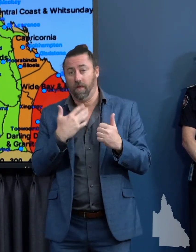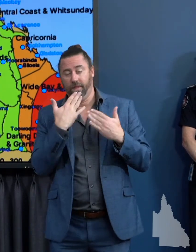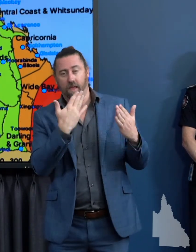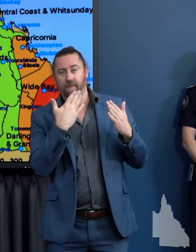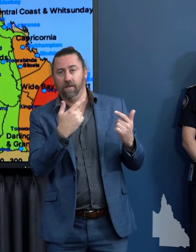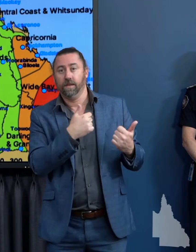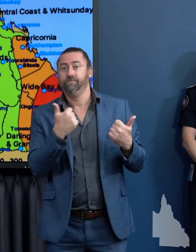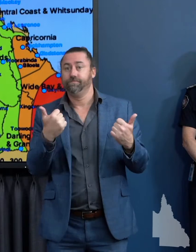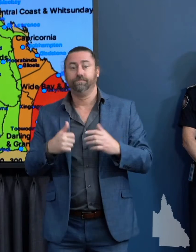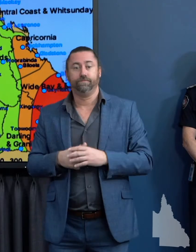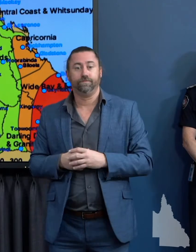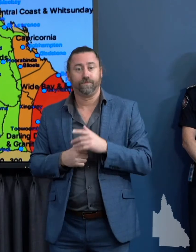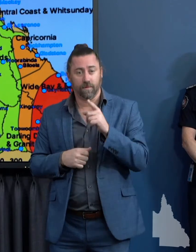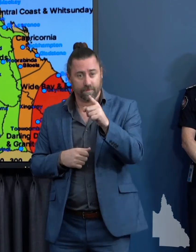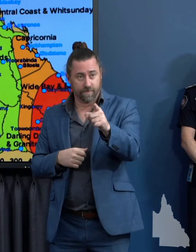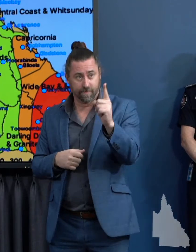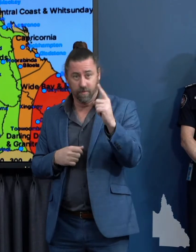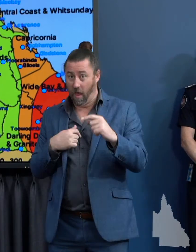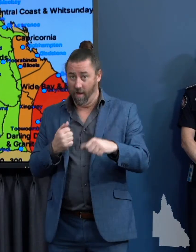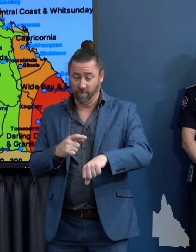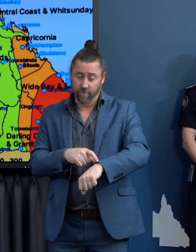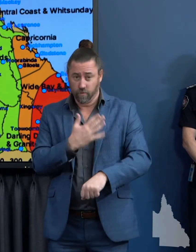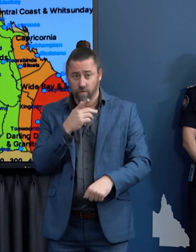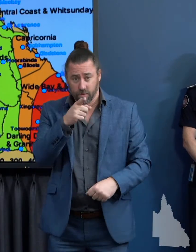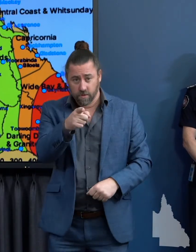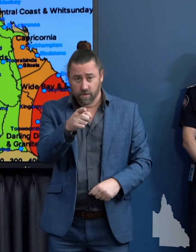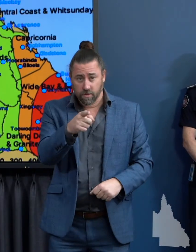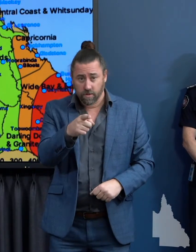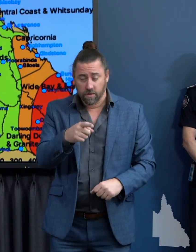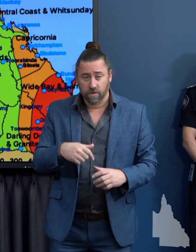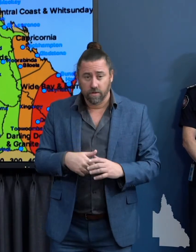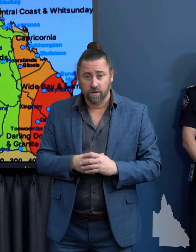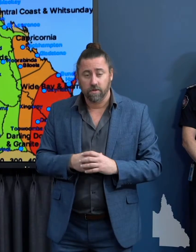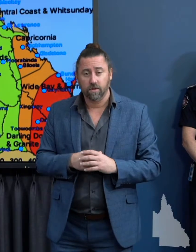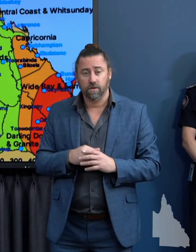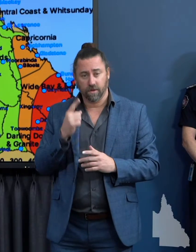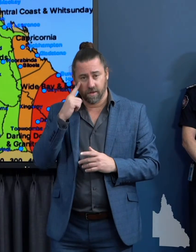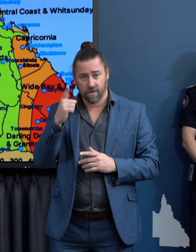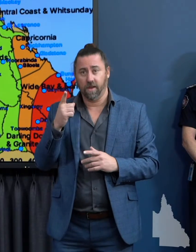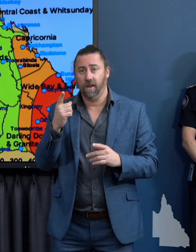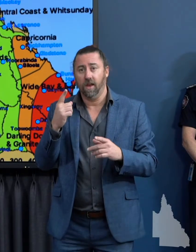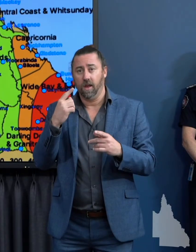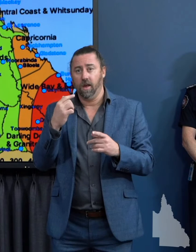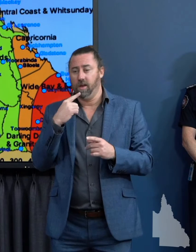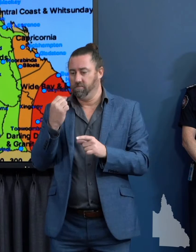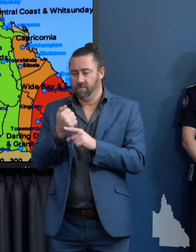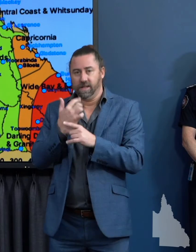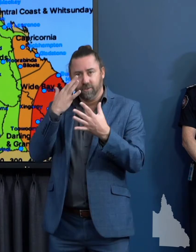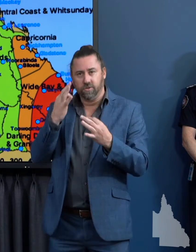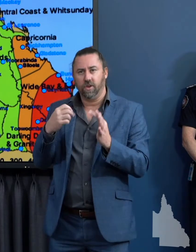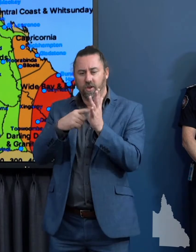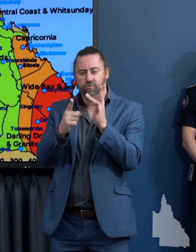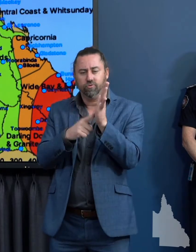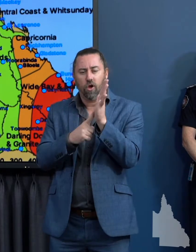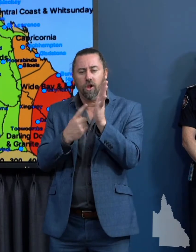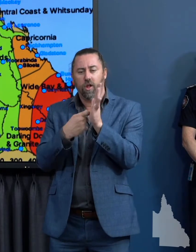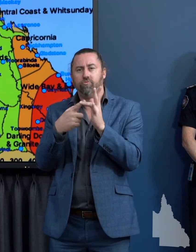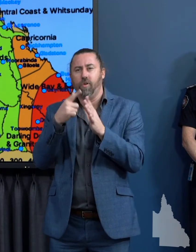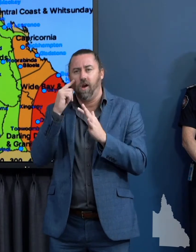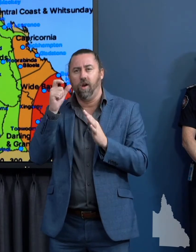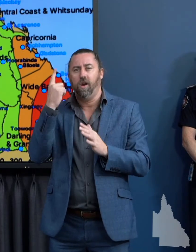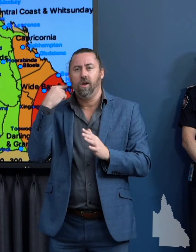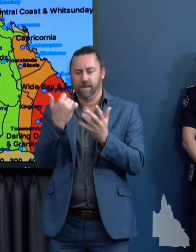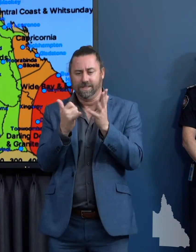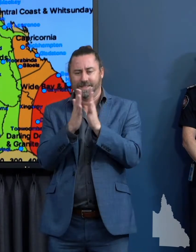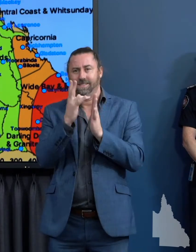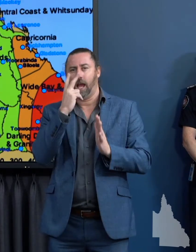Last Okay? one. Do you We think that- really have to go. We have Do you to. think that call about tolls should have made a bit earlier? There's been a lot of people unhappy that the toll roads weren't free on Sunday